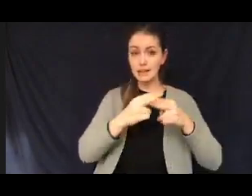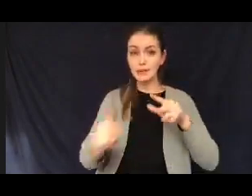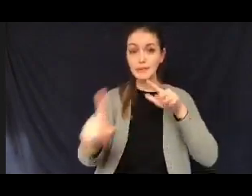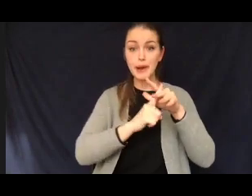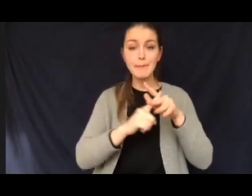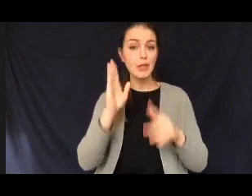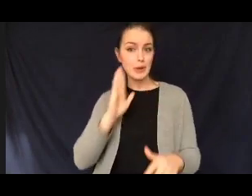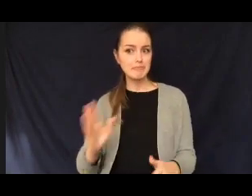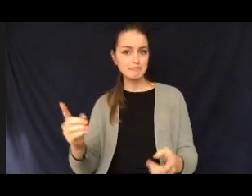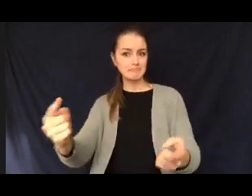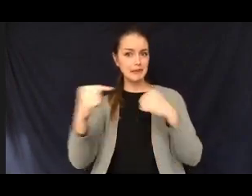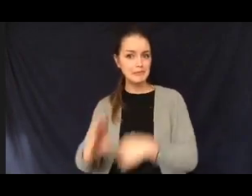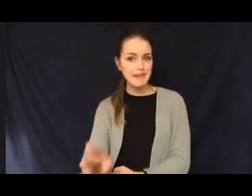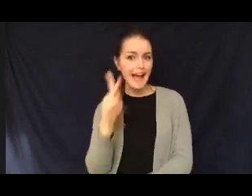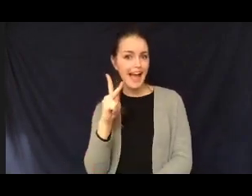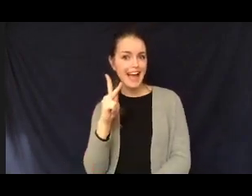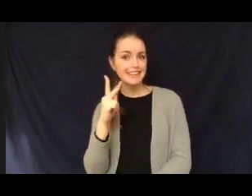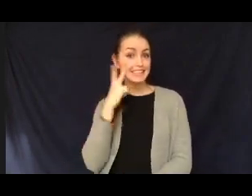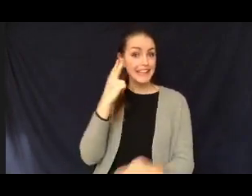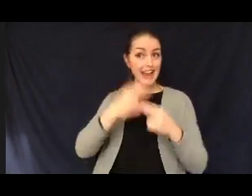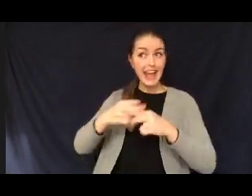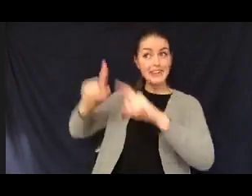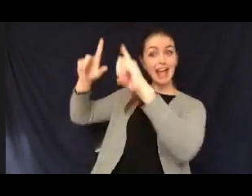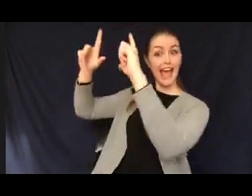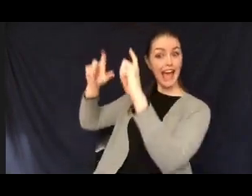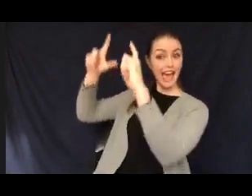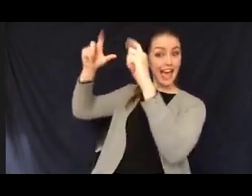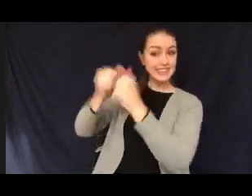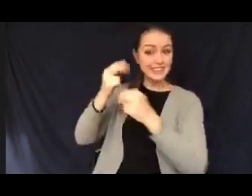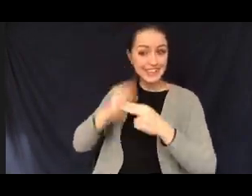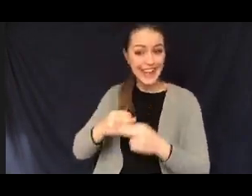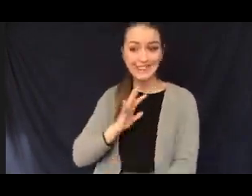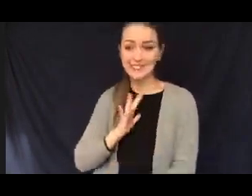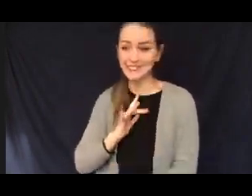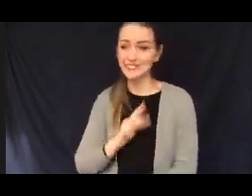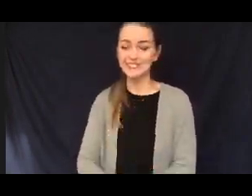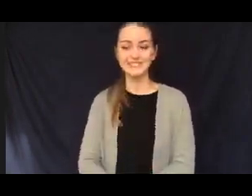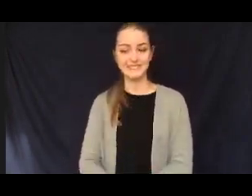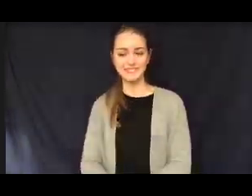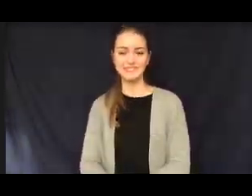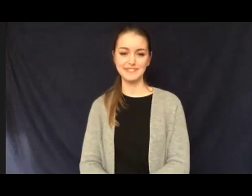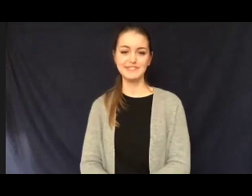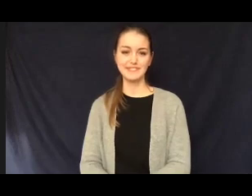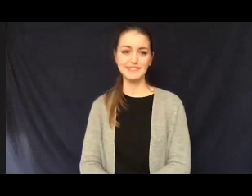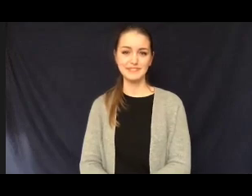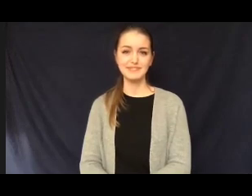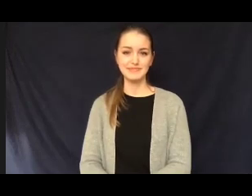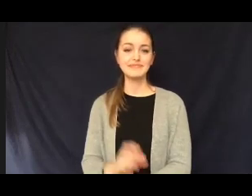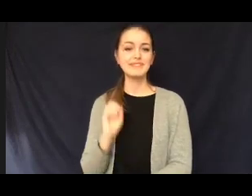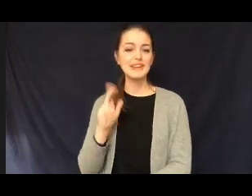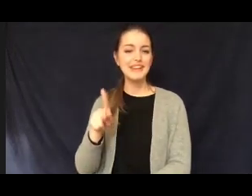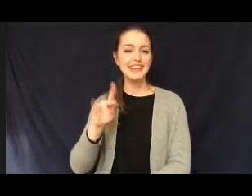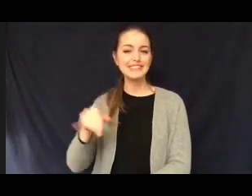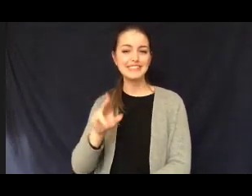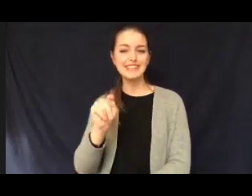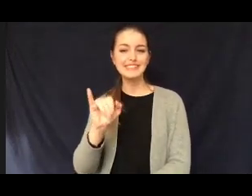this stuff, and they'll take pictures of their name I on their bet, phones, and yeah. it's pretty cool. Yeah. Okay, Mr. Justin, you